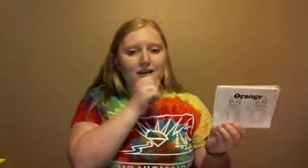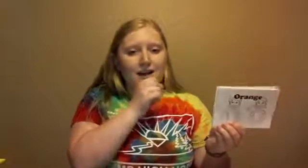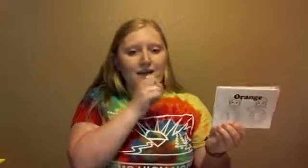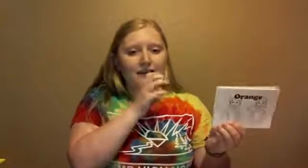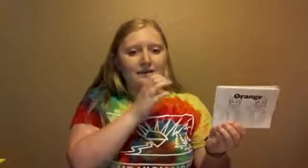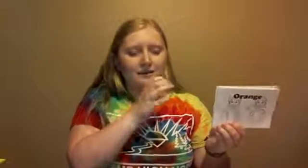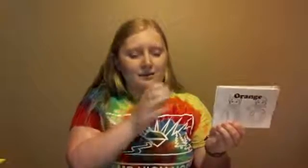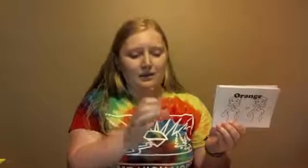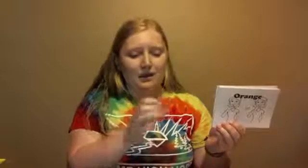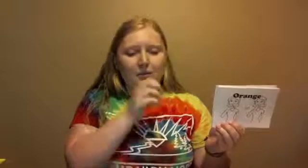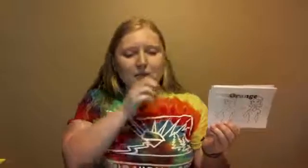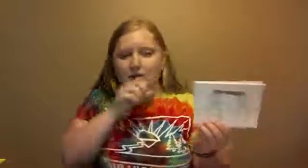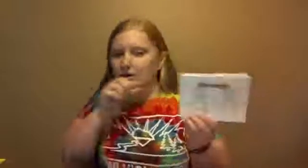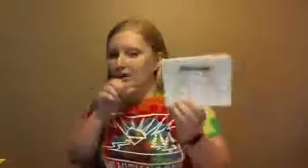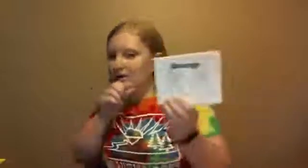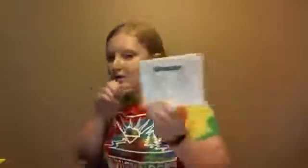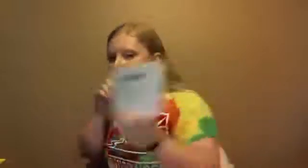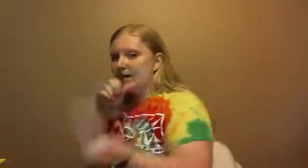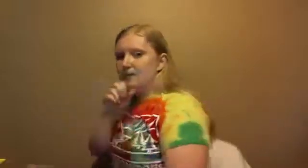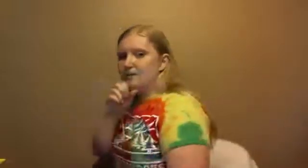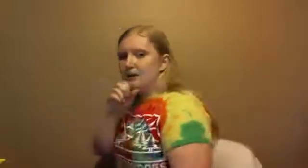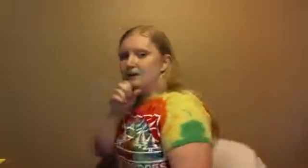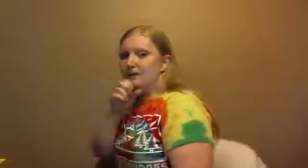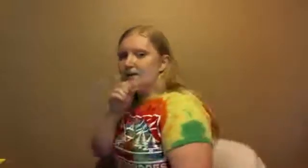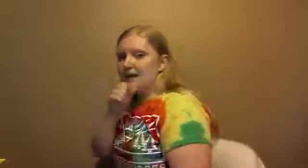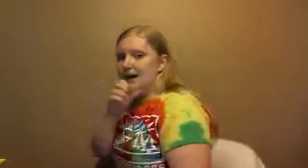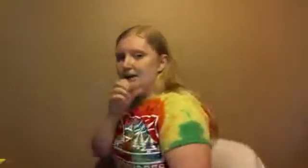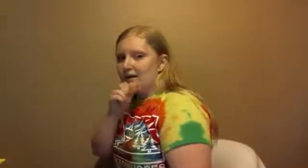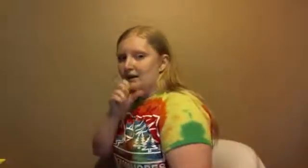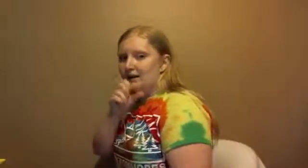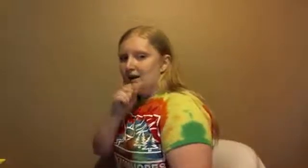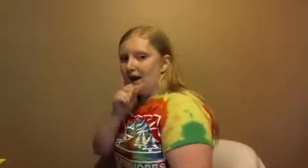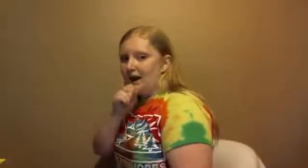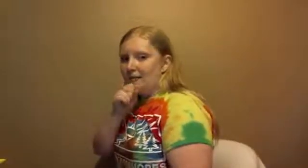of almost squeeze your chin. I'll take it to the side like that.